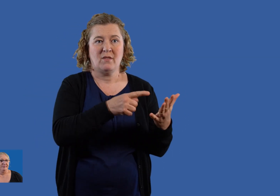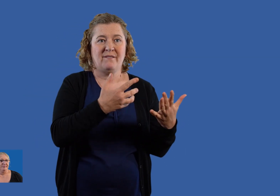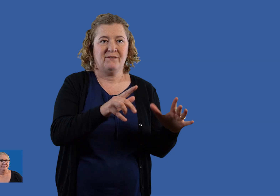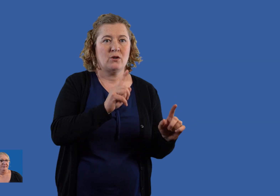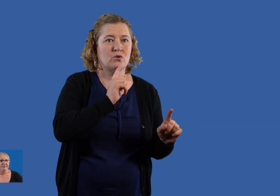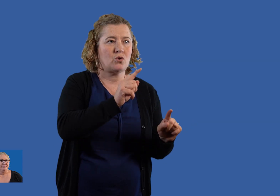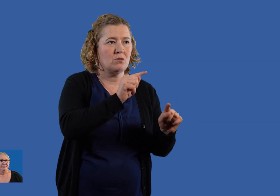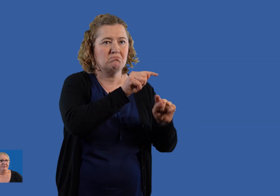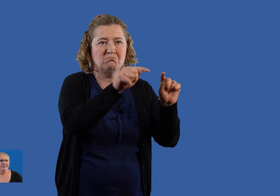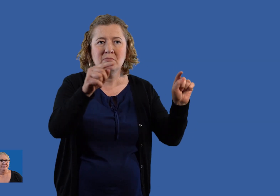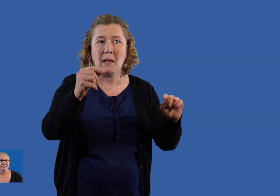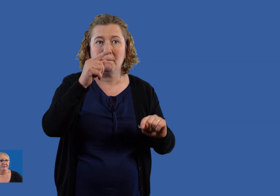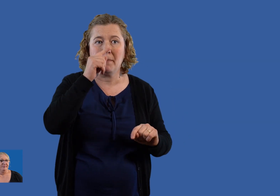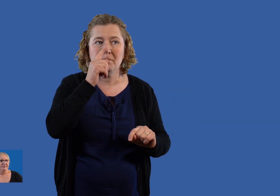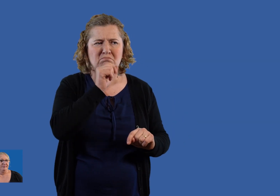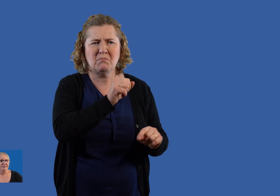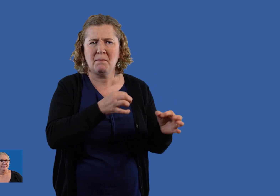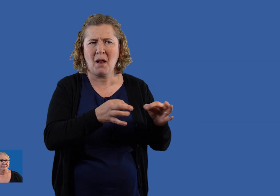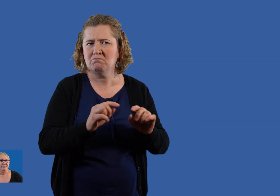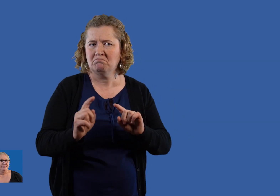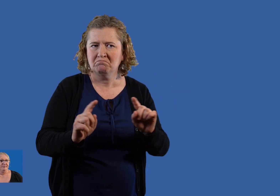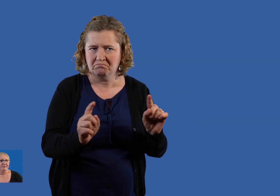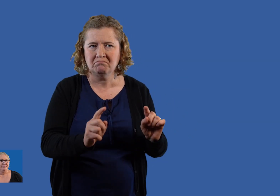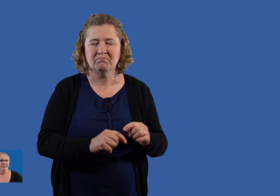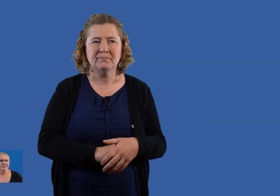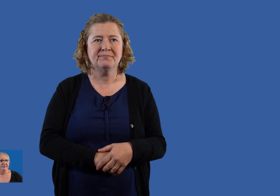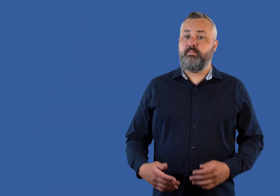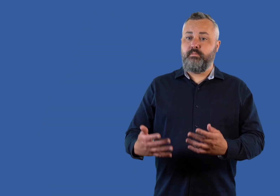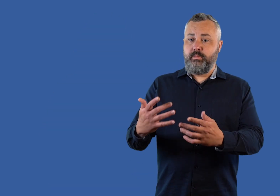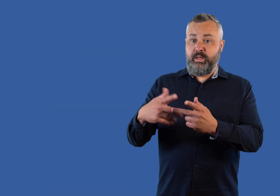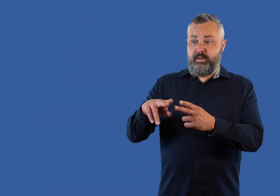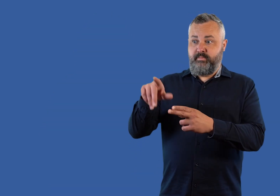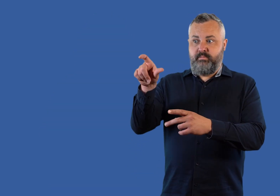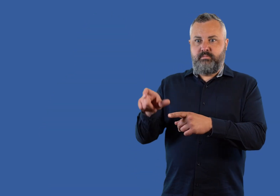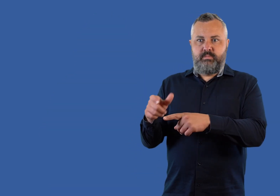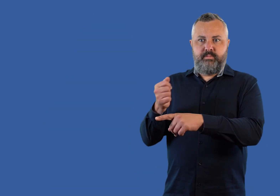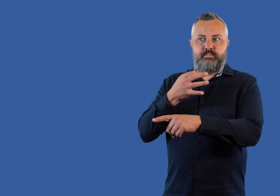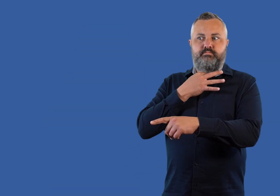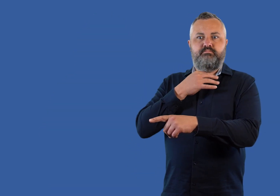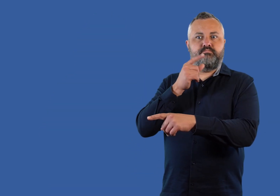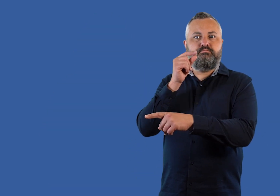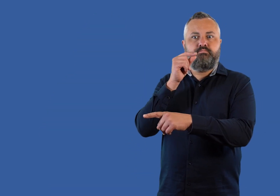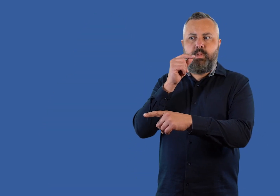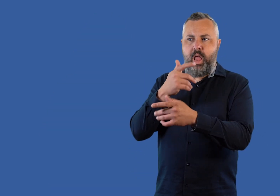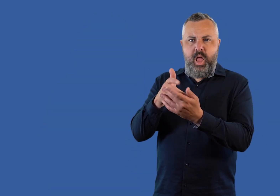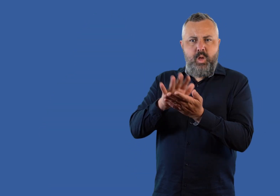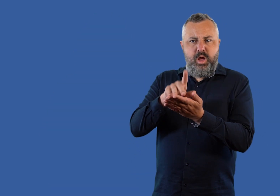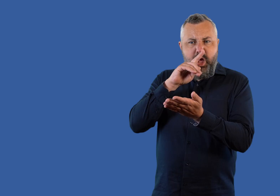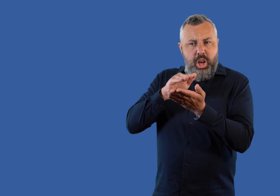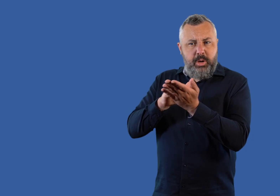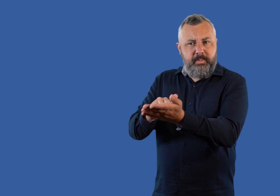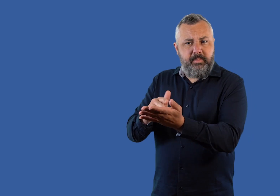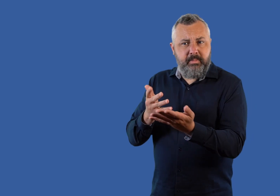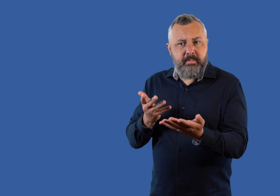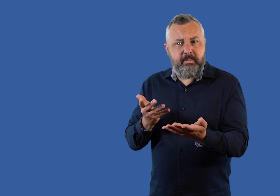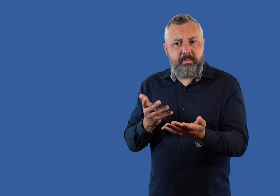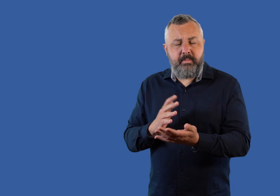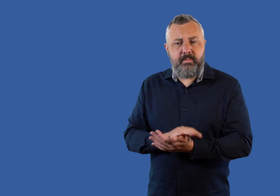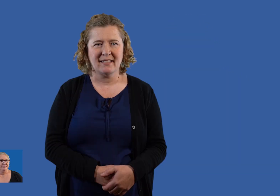and have told people of their intentions. So, how can we help someone who might be at risk?